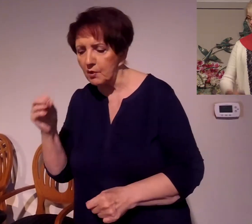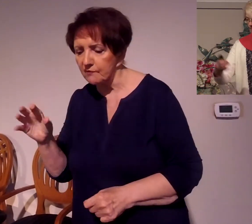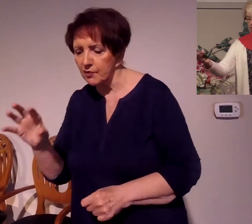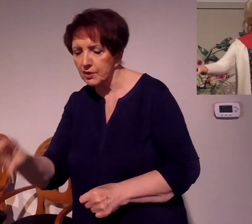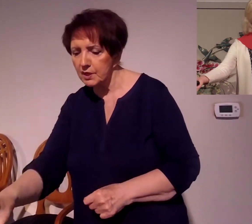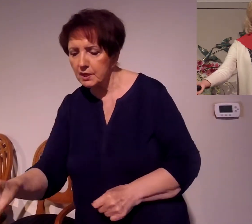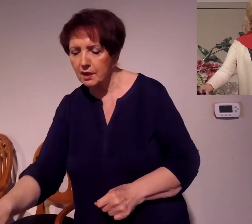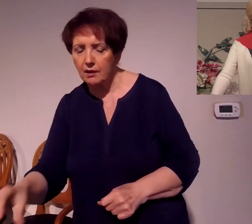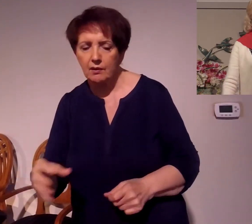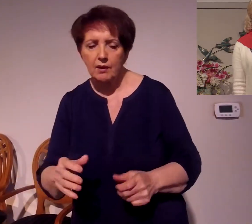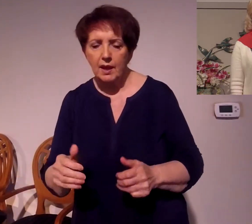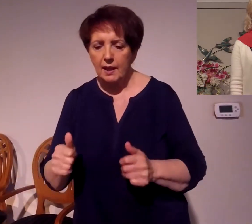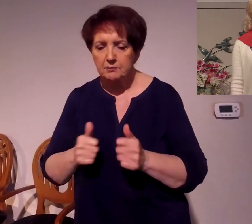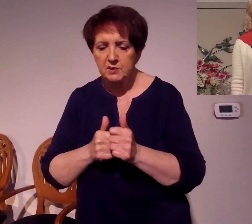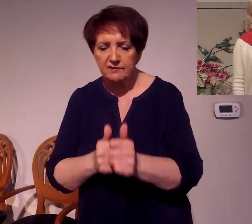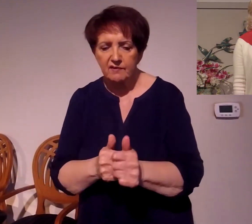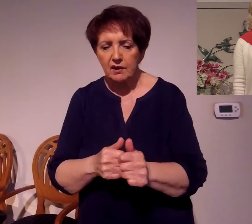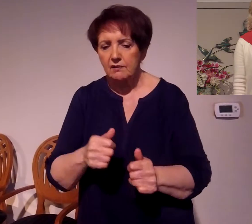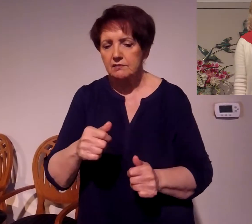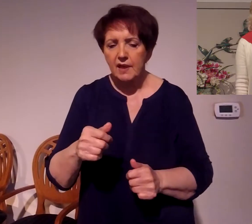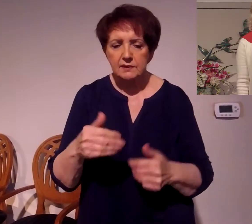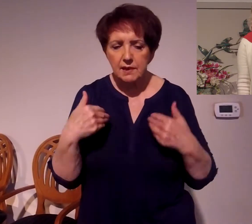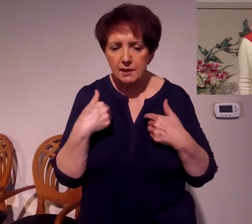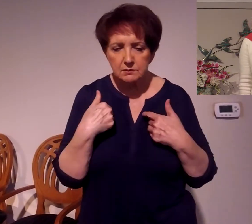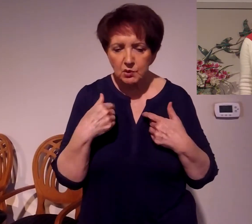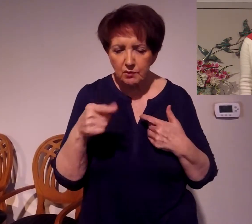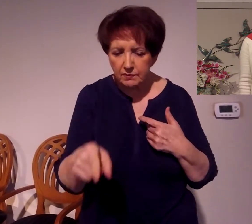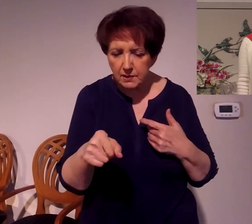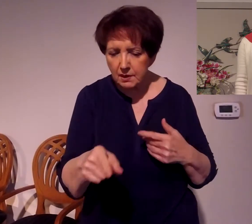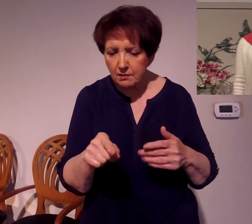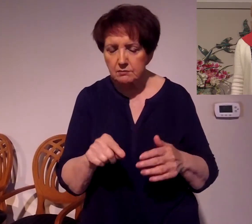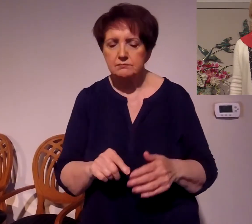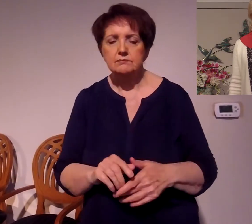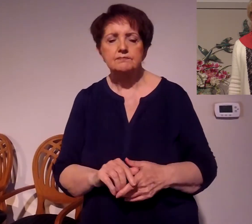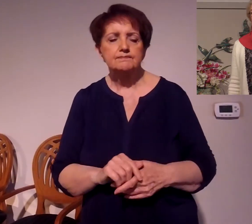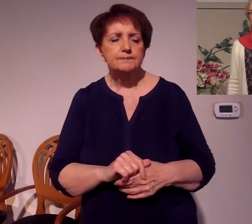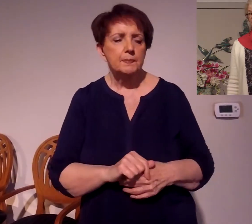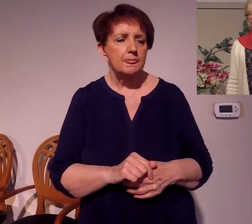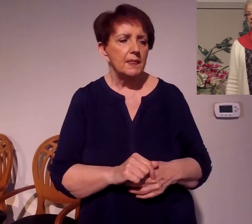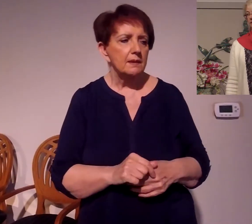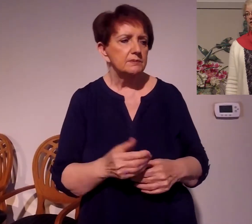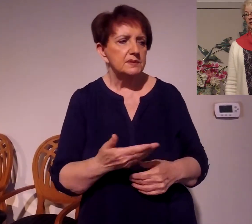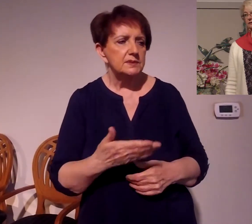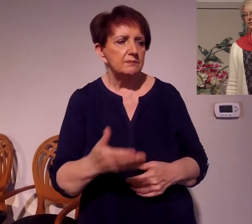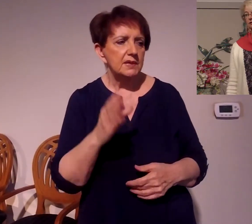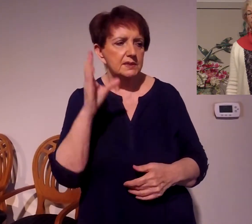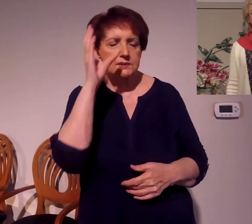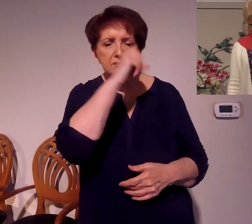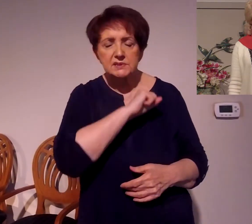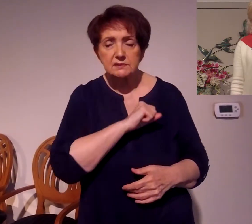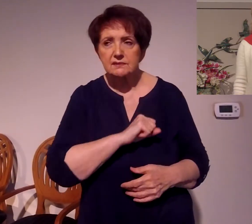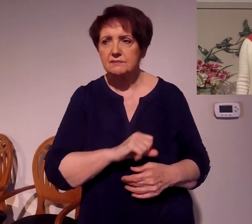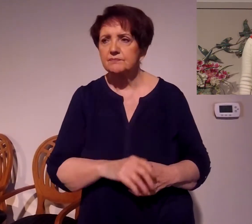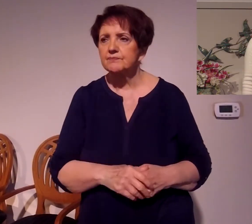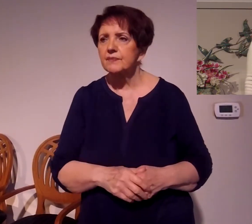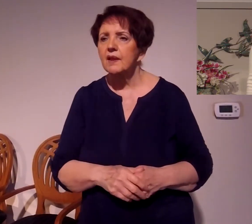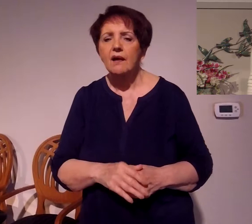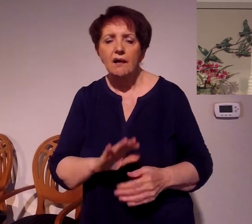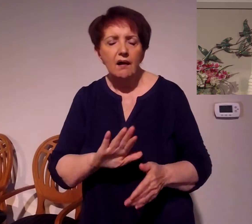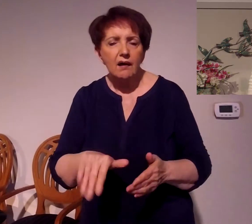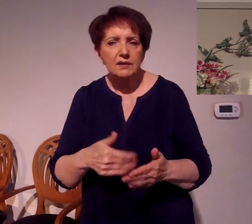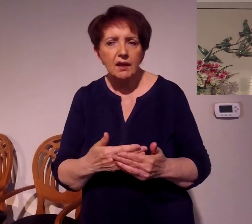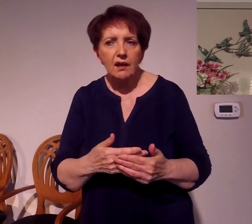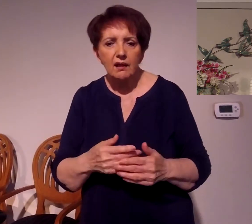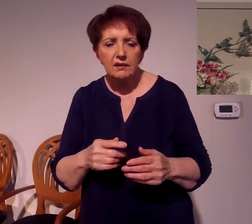that prey there. But something is missing in all of these, and that is that in all of these, there's